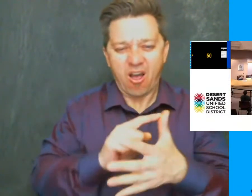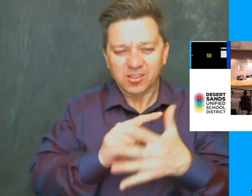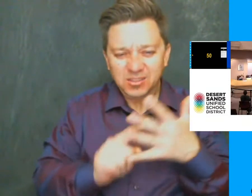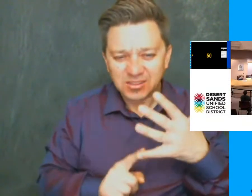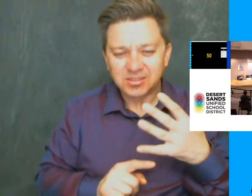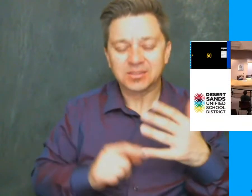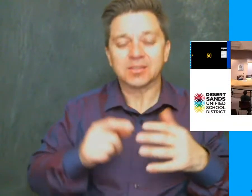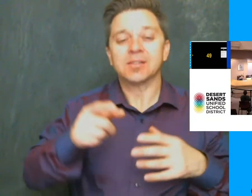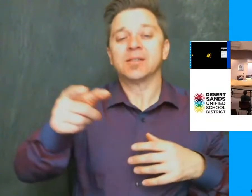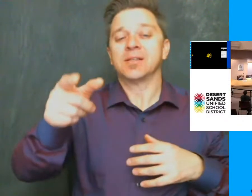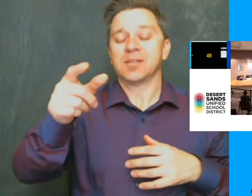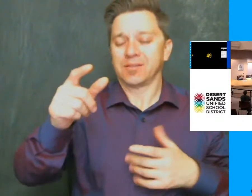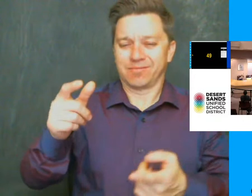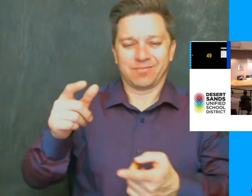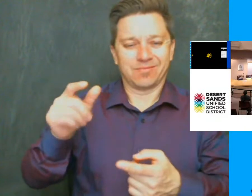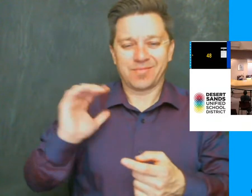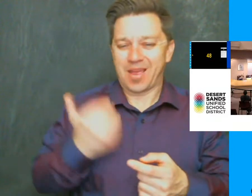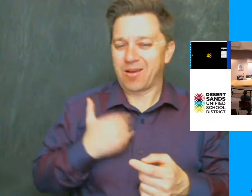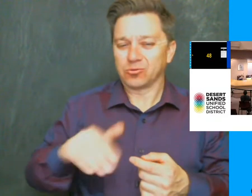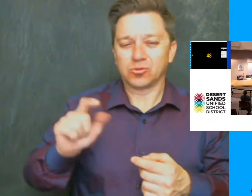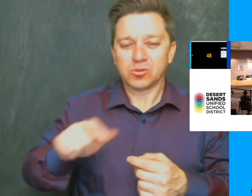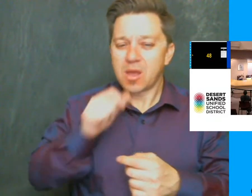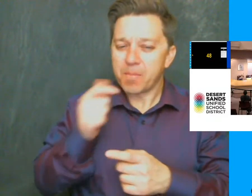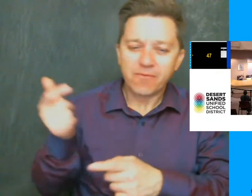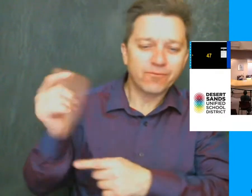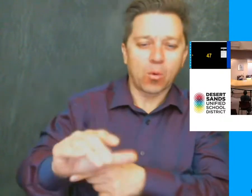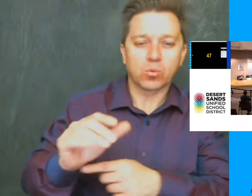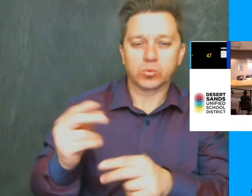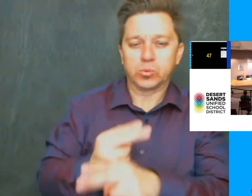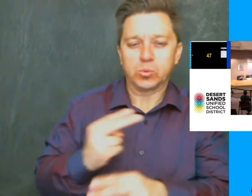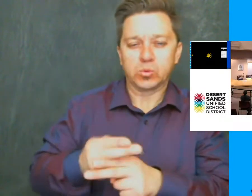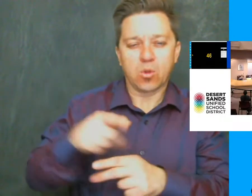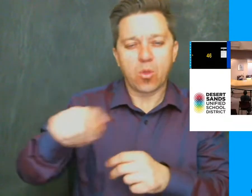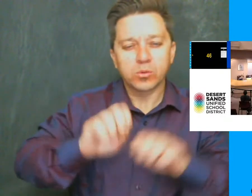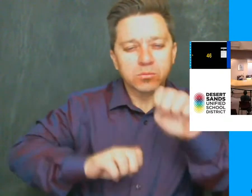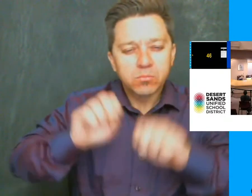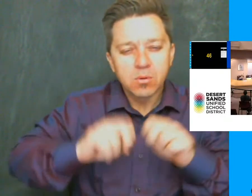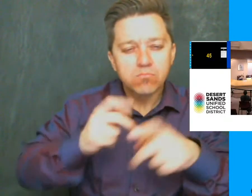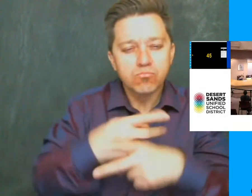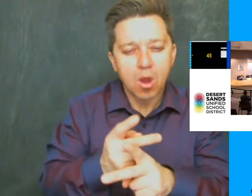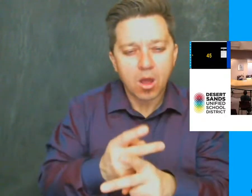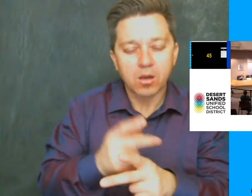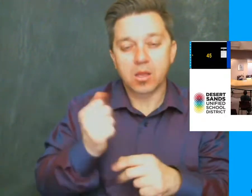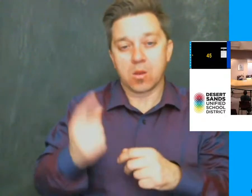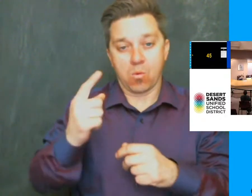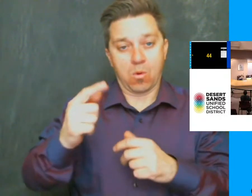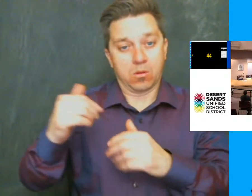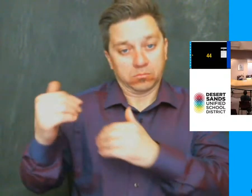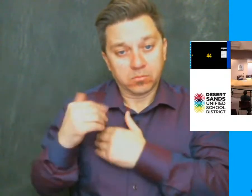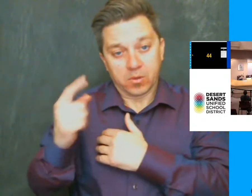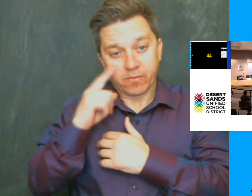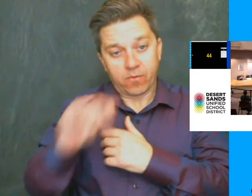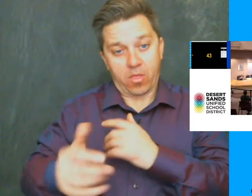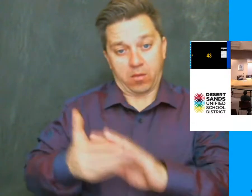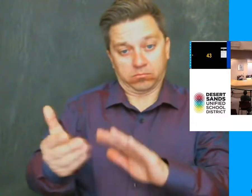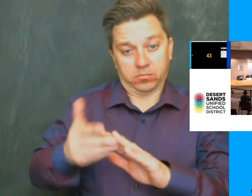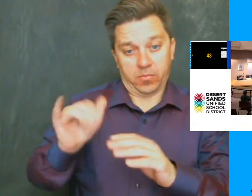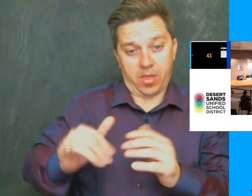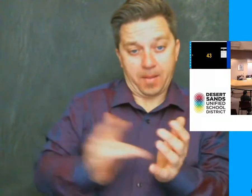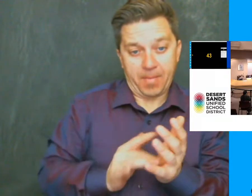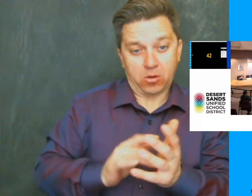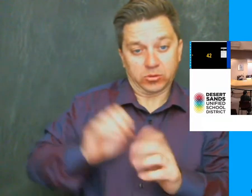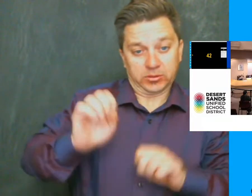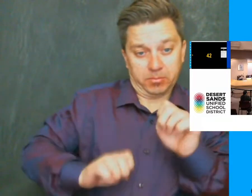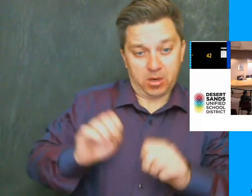to use these experimental medical products. Any person primarily responsible for the conduct of the medical experiment